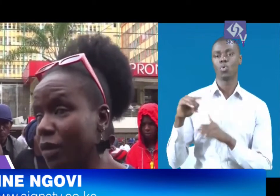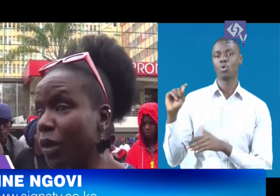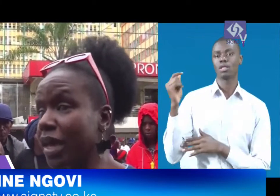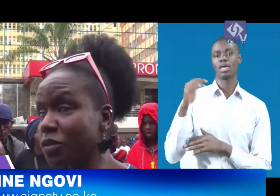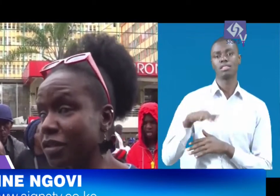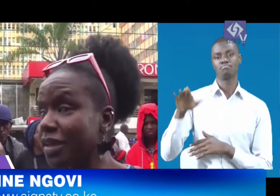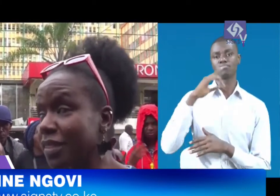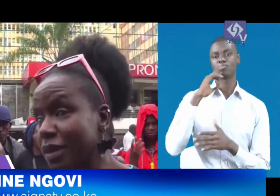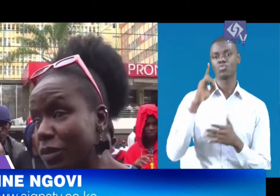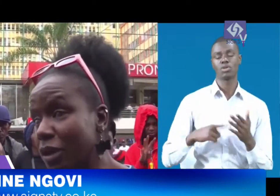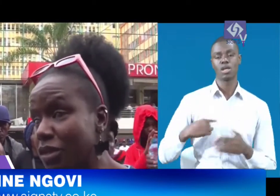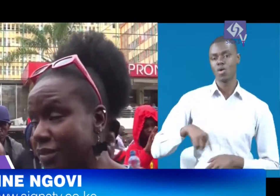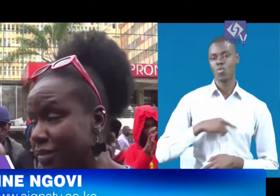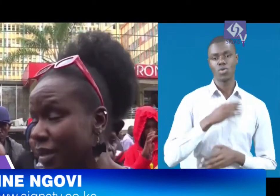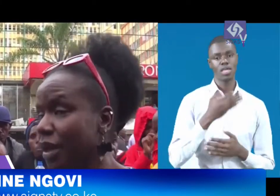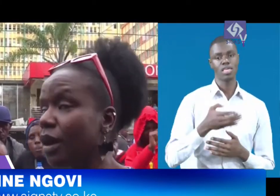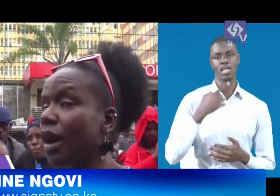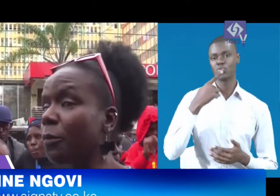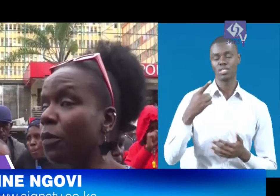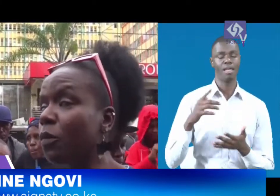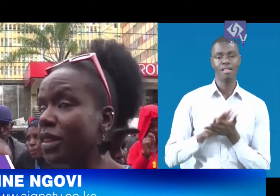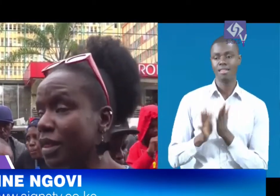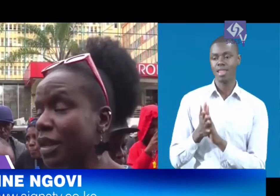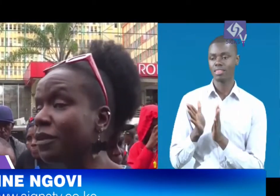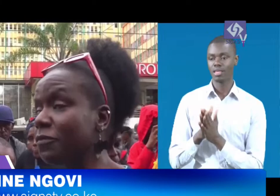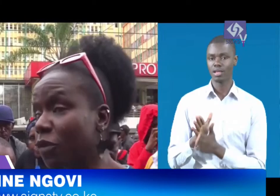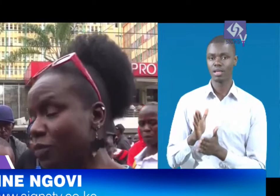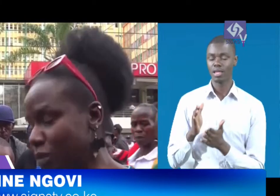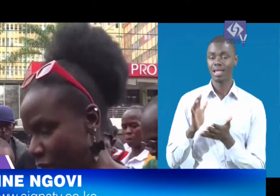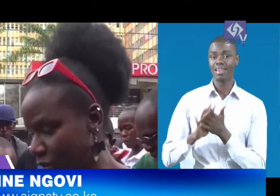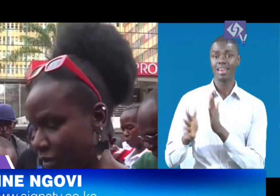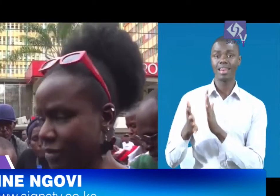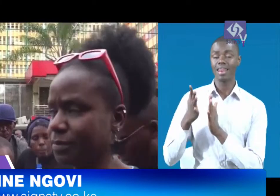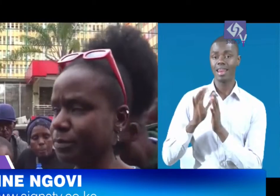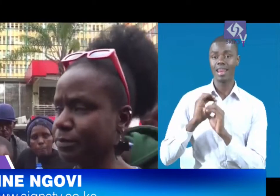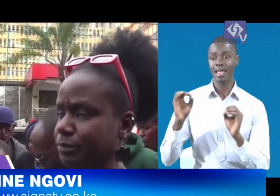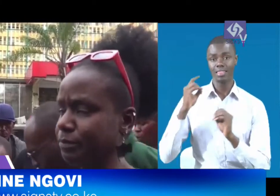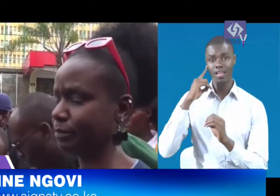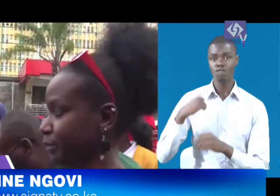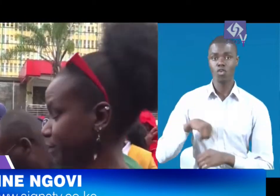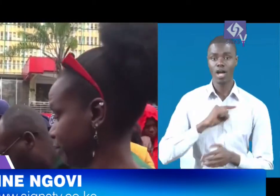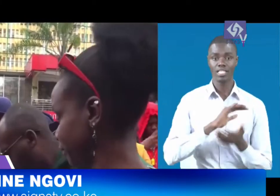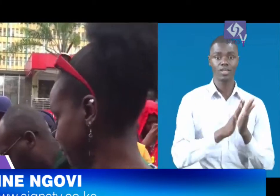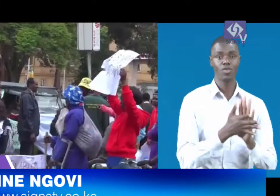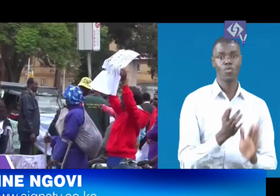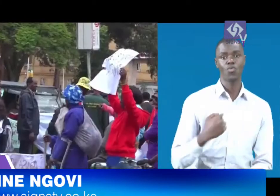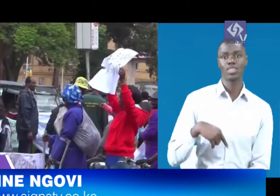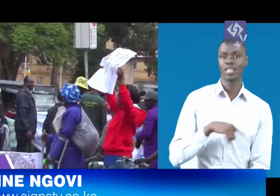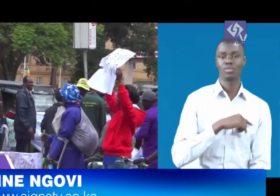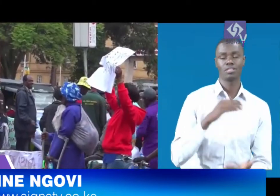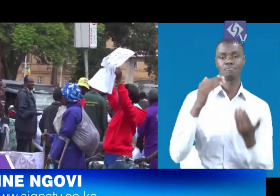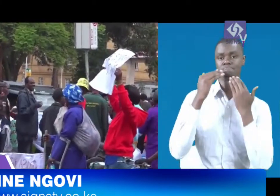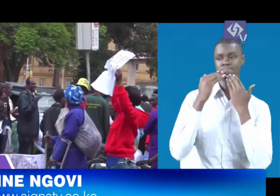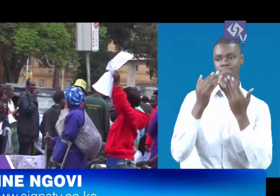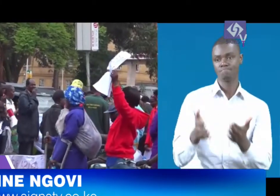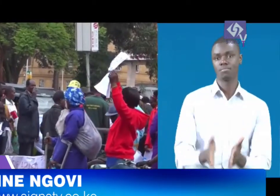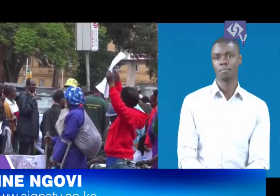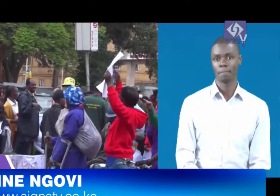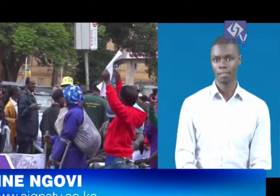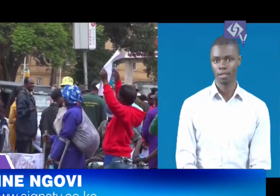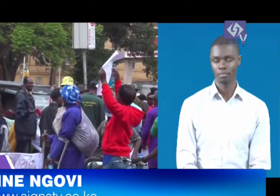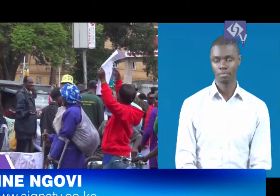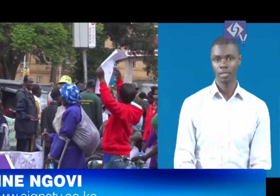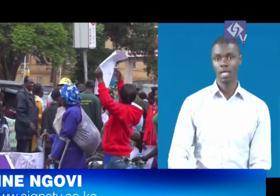say we are here and we're here to say nothing without us, with nothing for us without us. Thank you so much. Nairobi